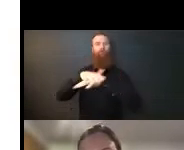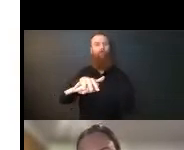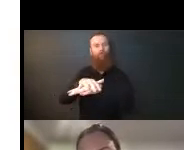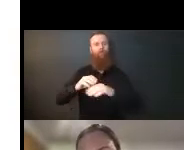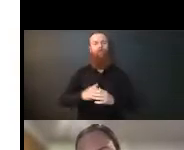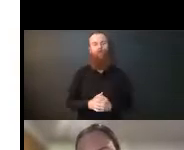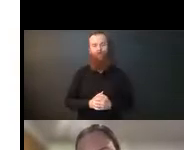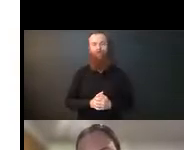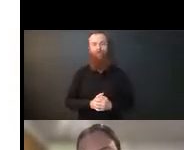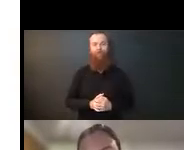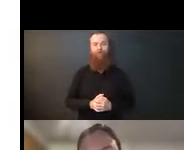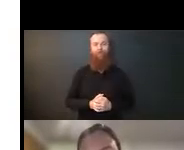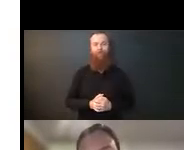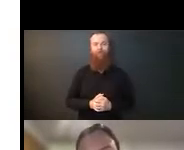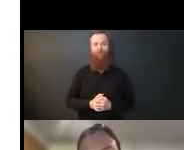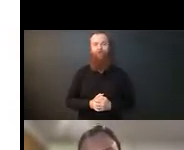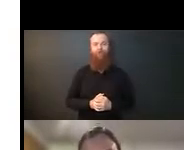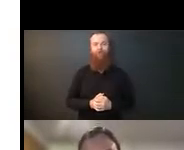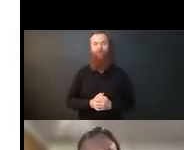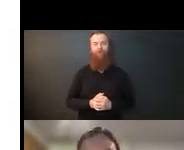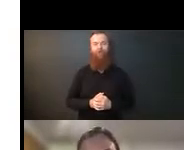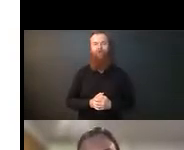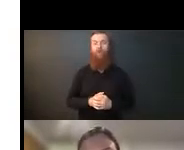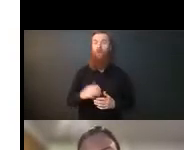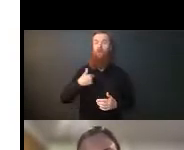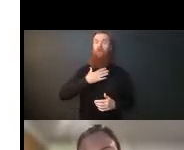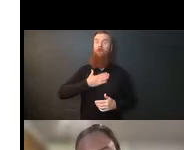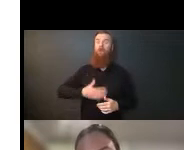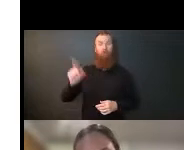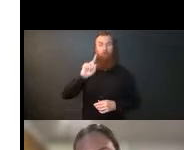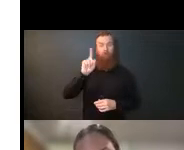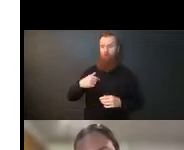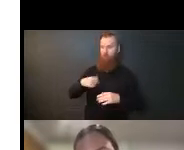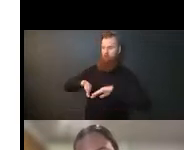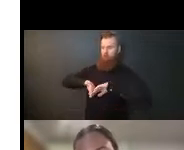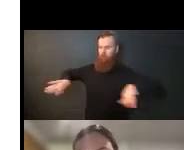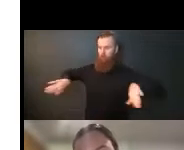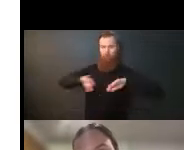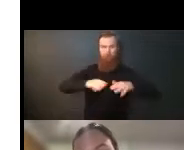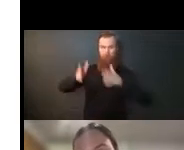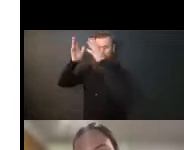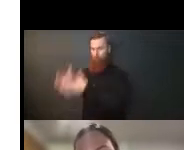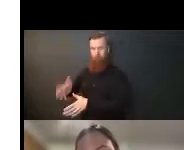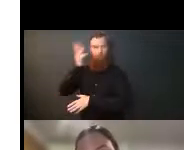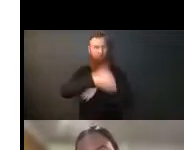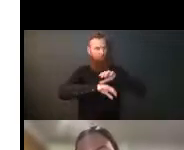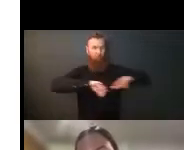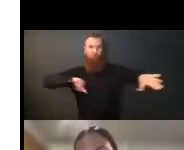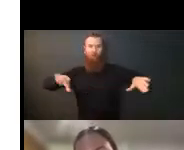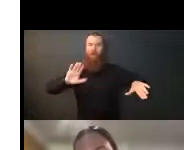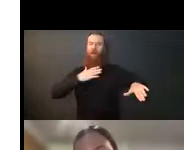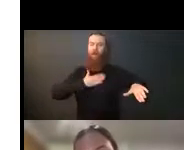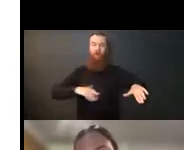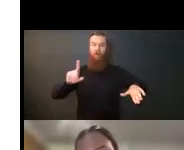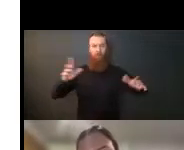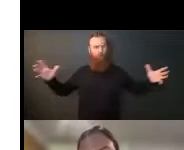more traditional silos. Again, sort of bringing together a lot of what already exists. There's not a lot that we're creating from scratch. A lot of